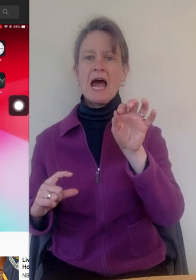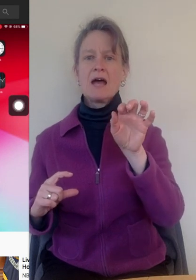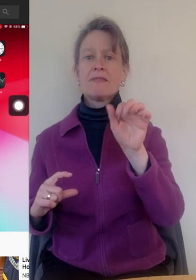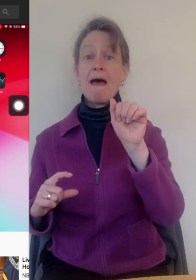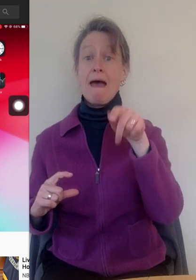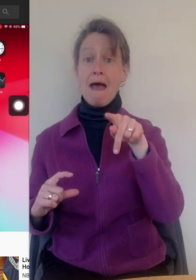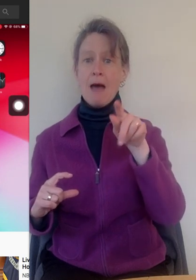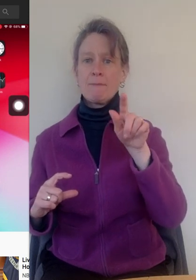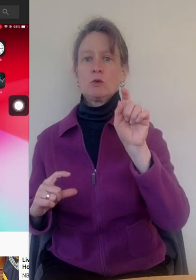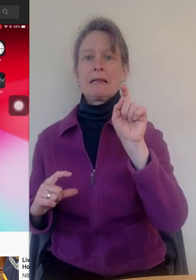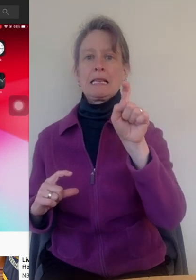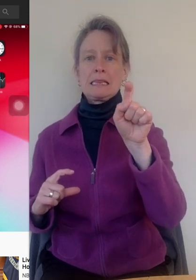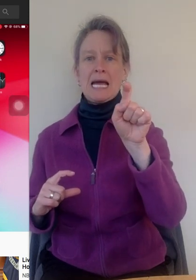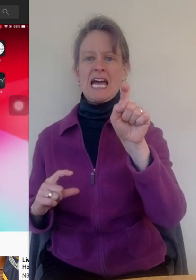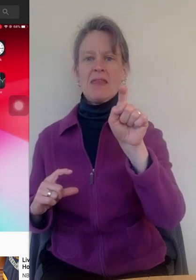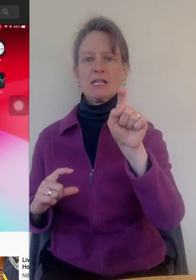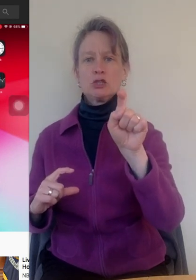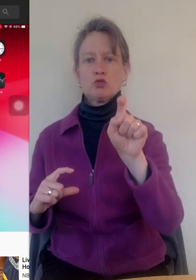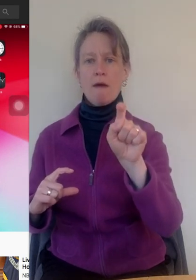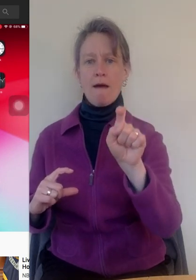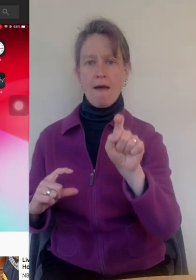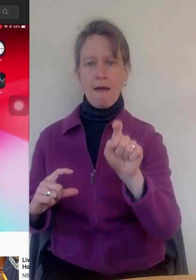app onto your dock.